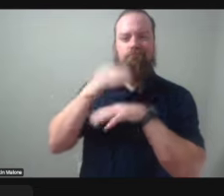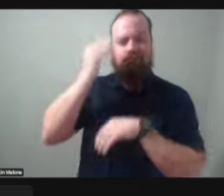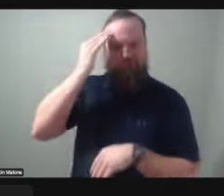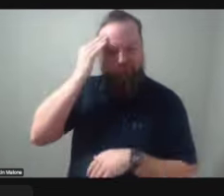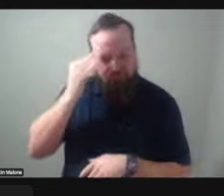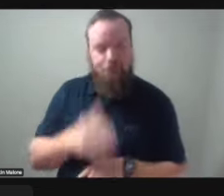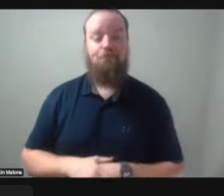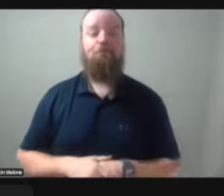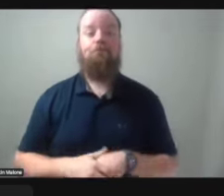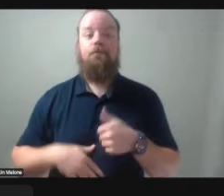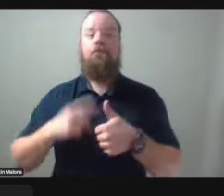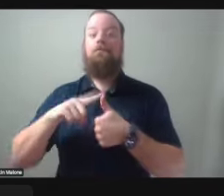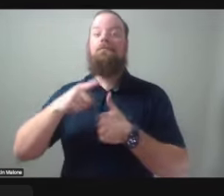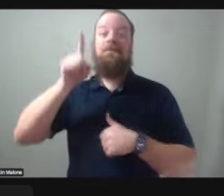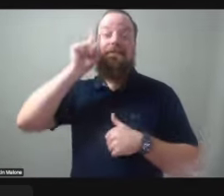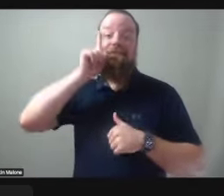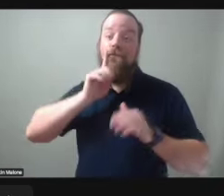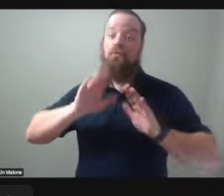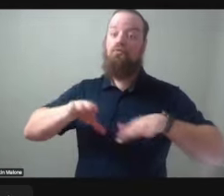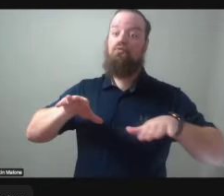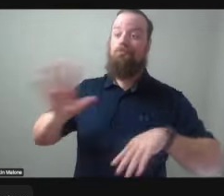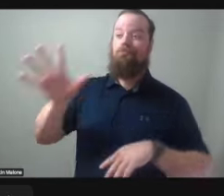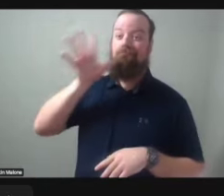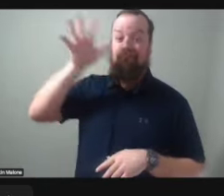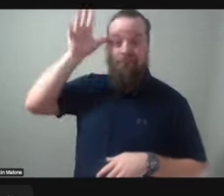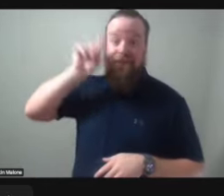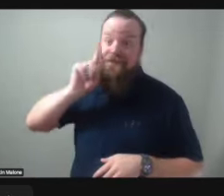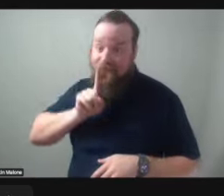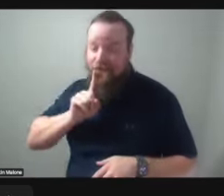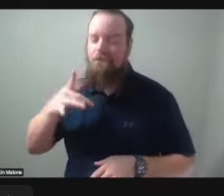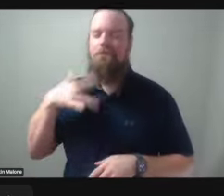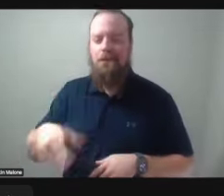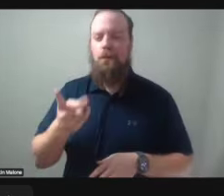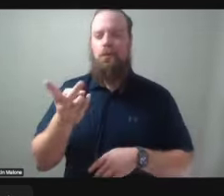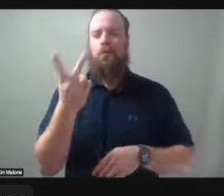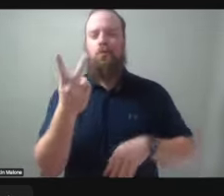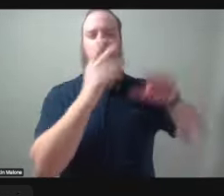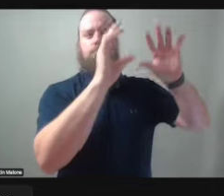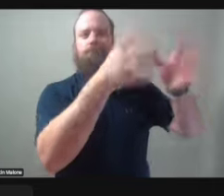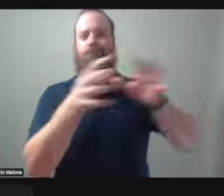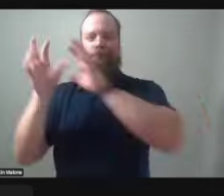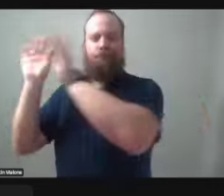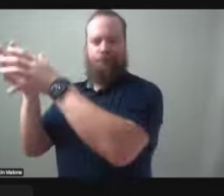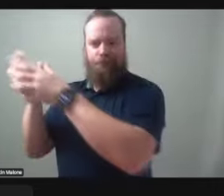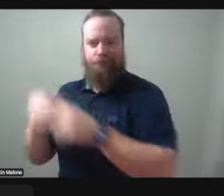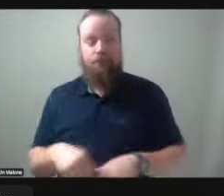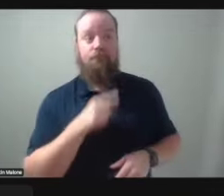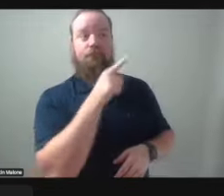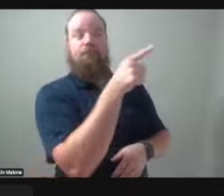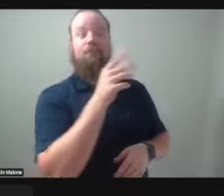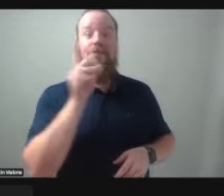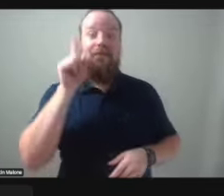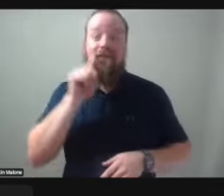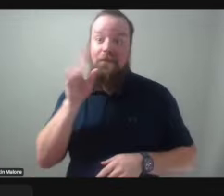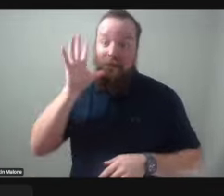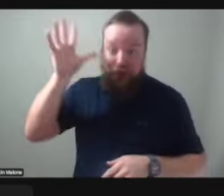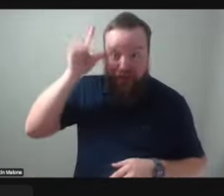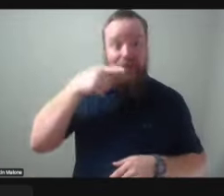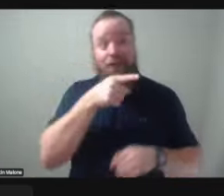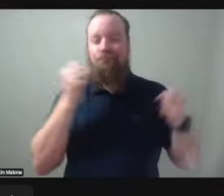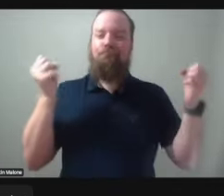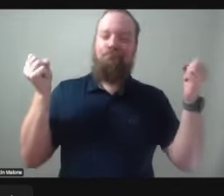explain what all of these are and give you a little better idea of what they mean. So we have two groups of